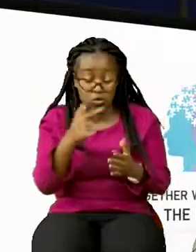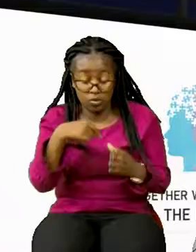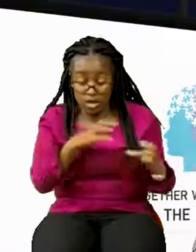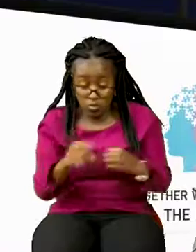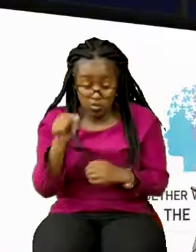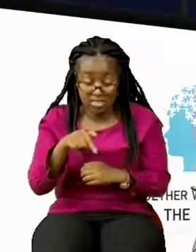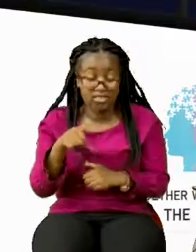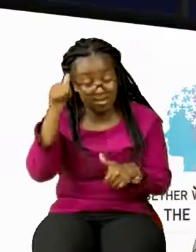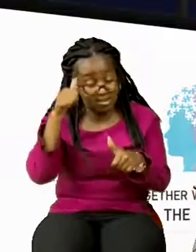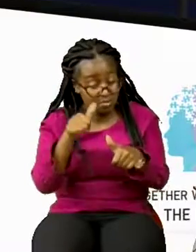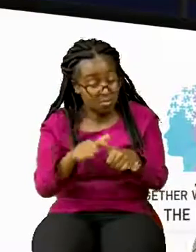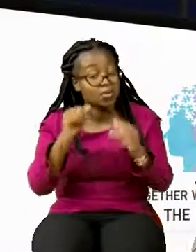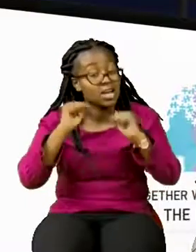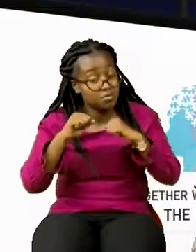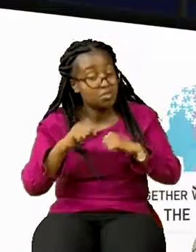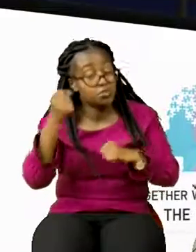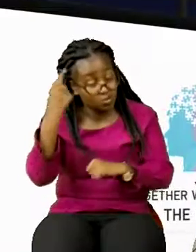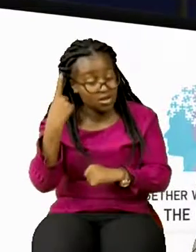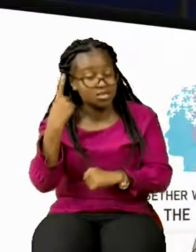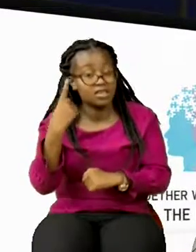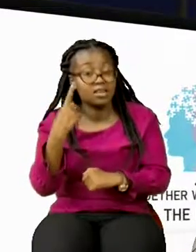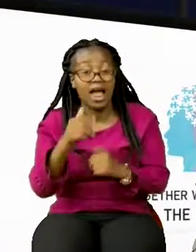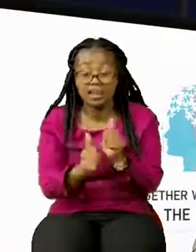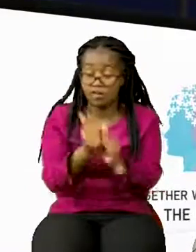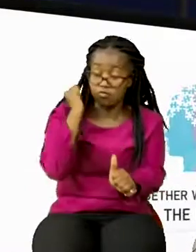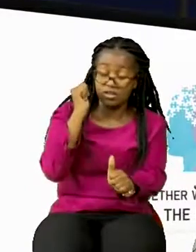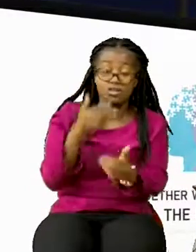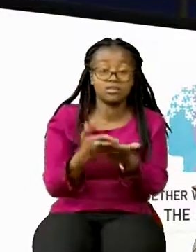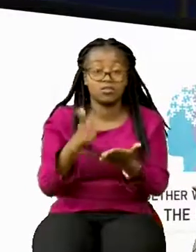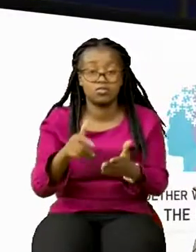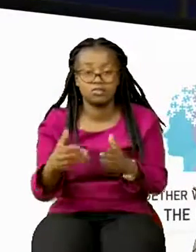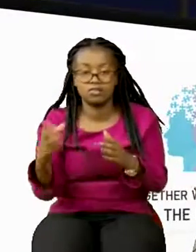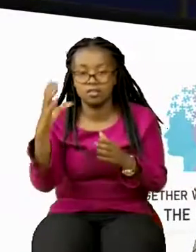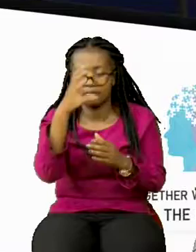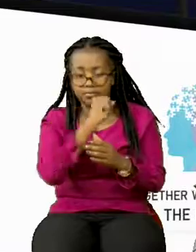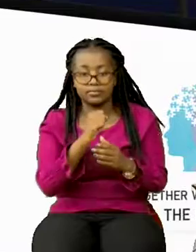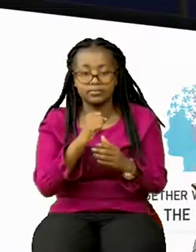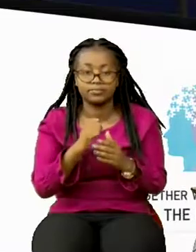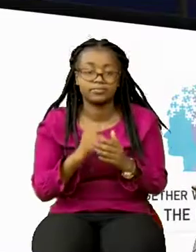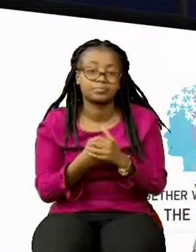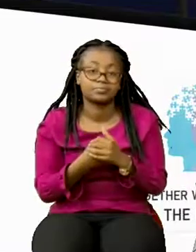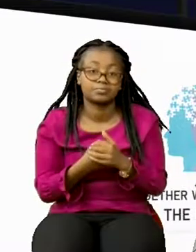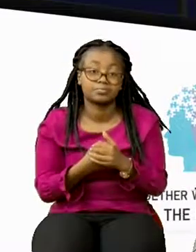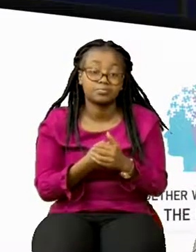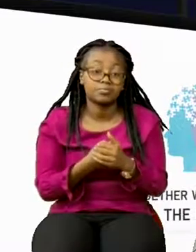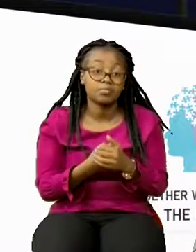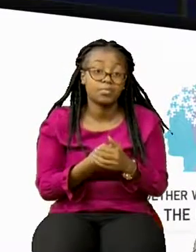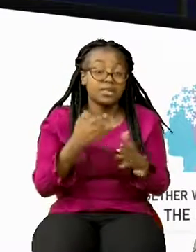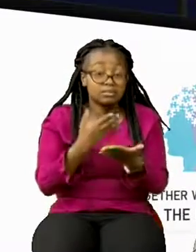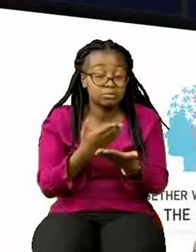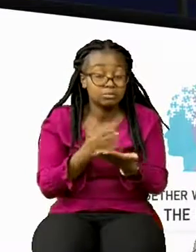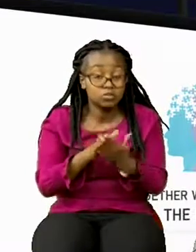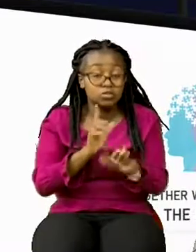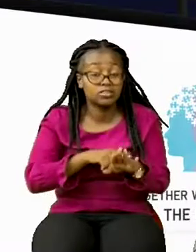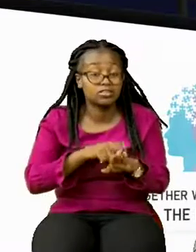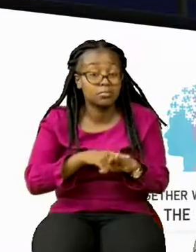this, remember, so that we can be able to understand and avoid some of these misfortunes. So that is hearing impaired. Most of the time you find